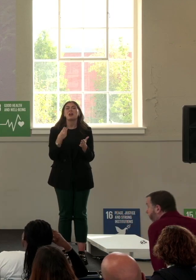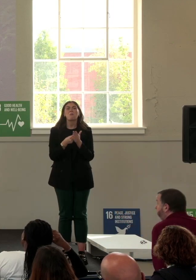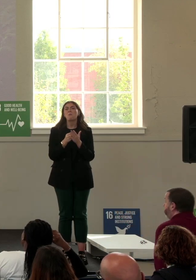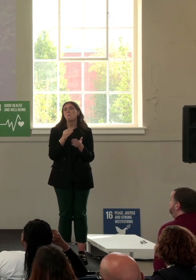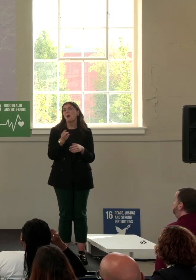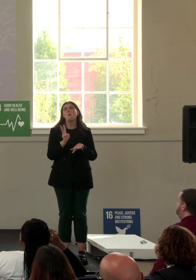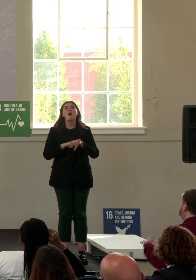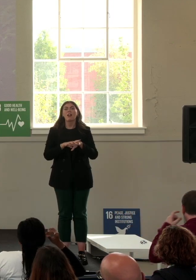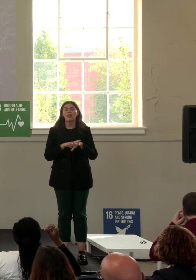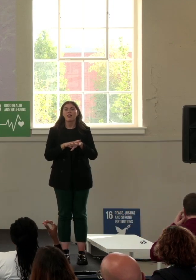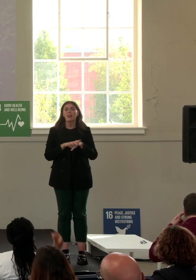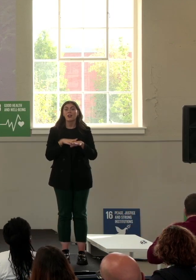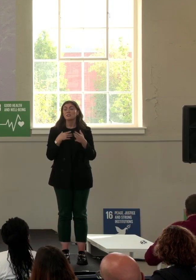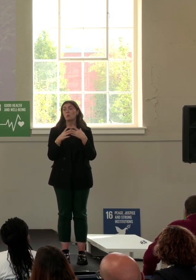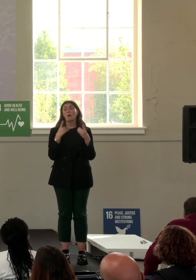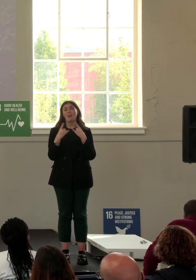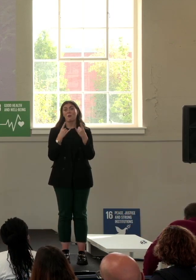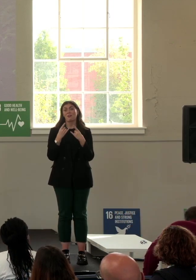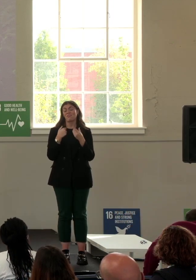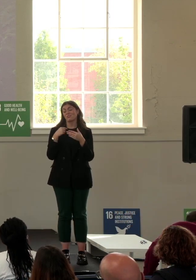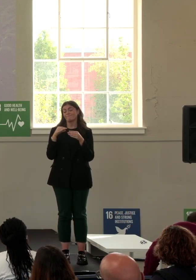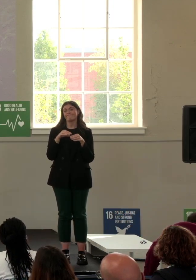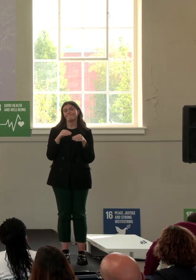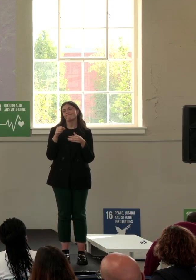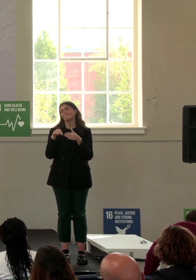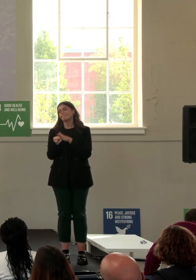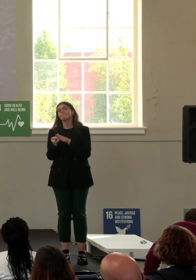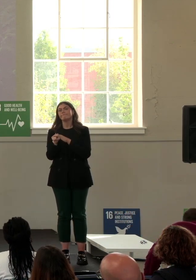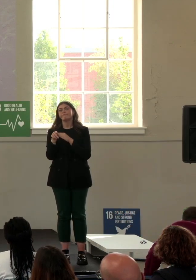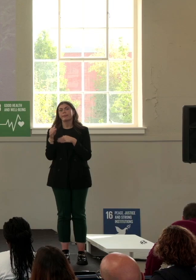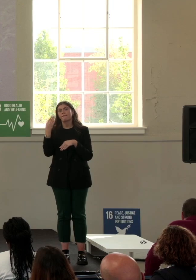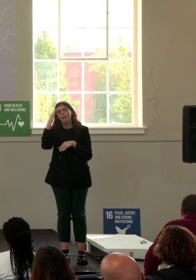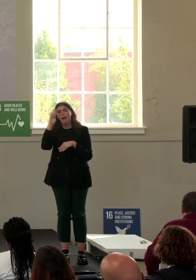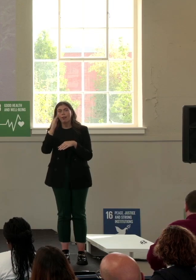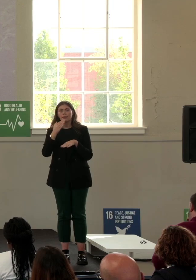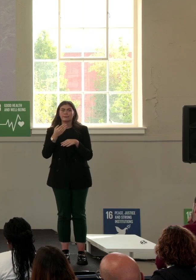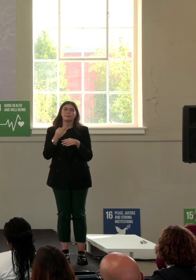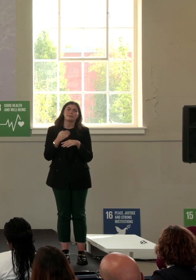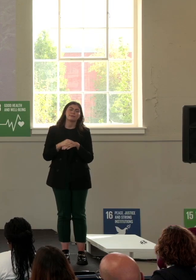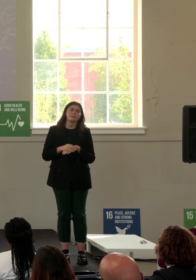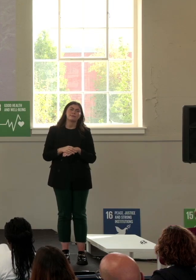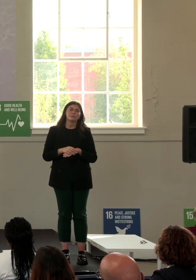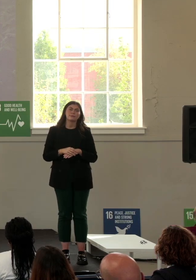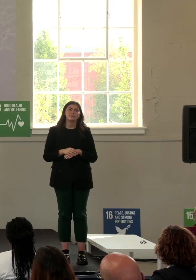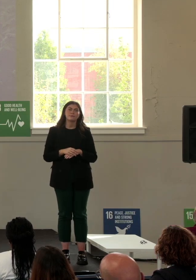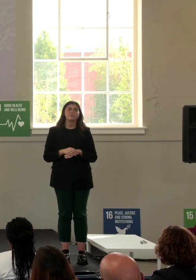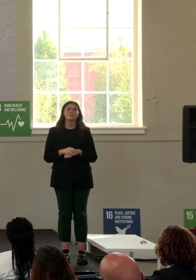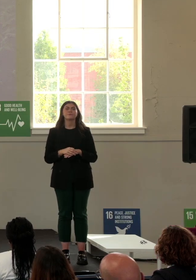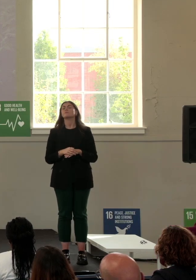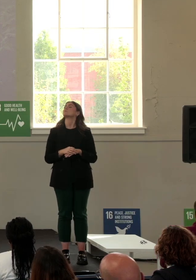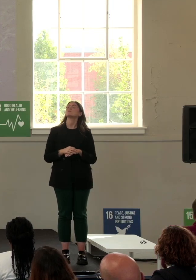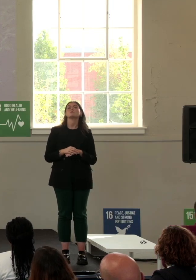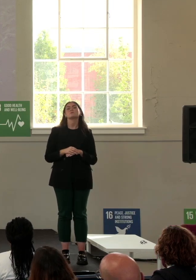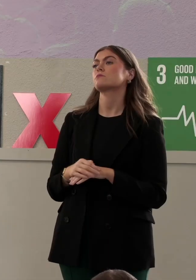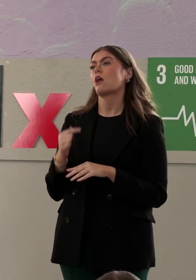I ended up leaving Ireland before I was burned out of state. And I